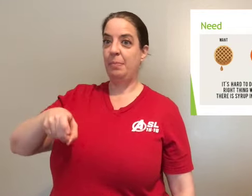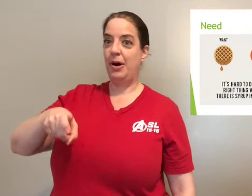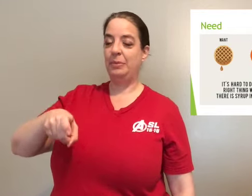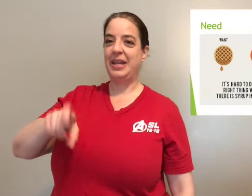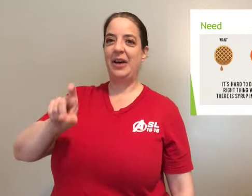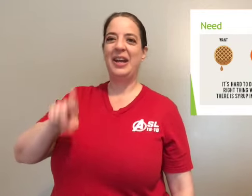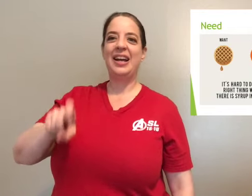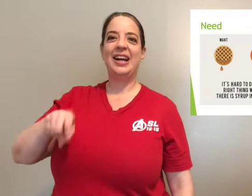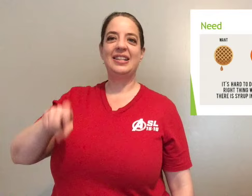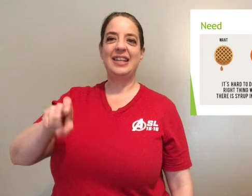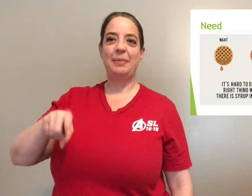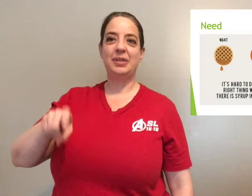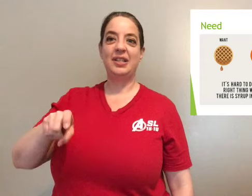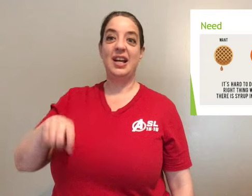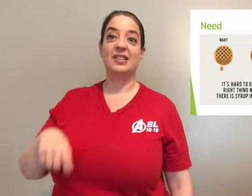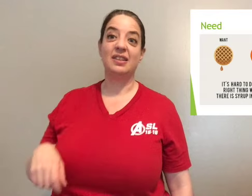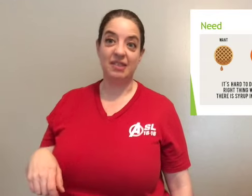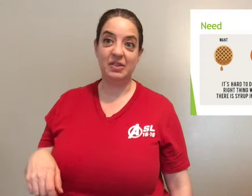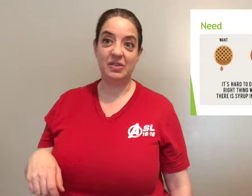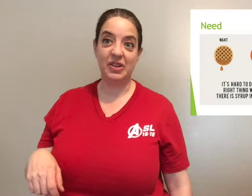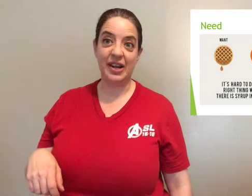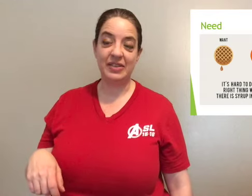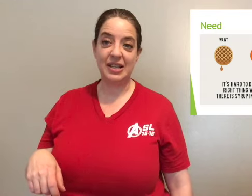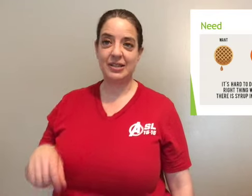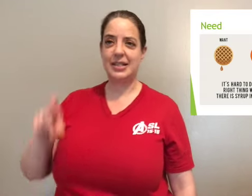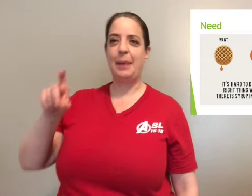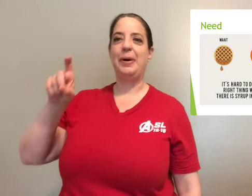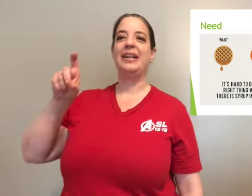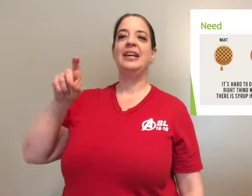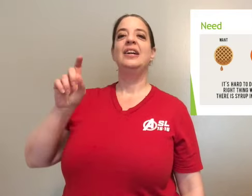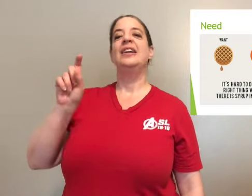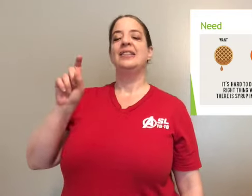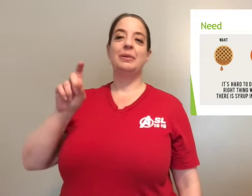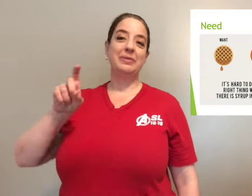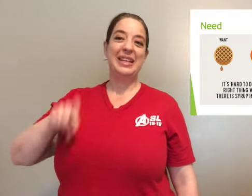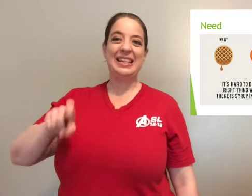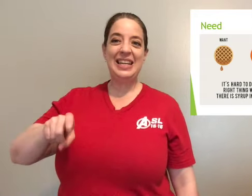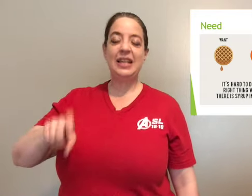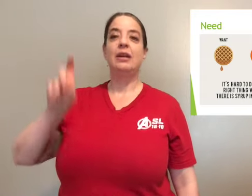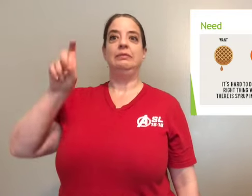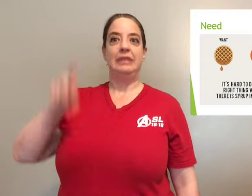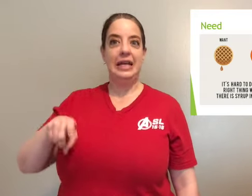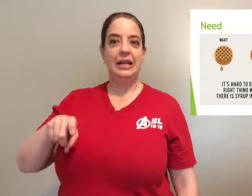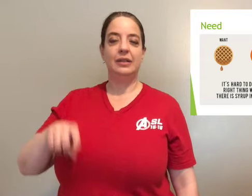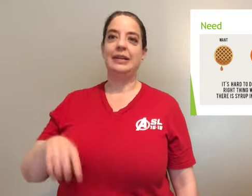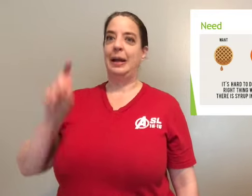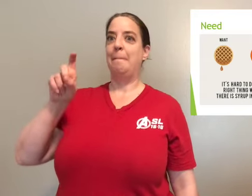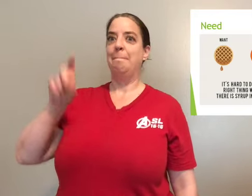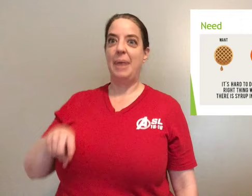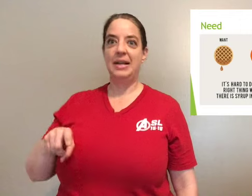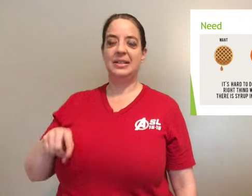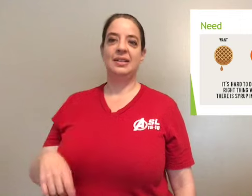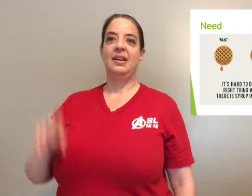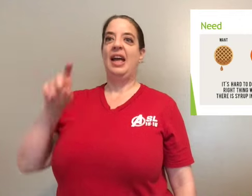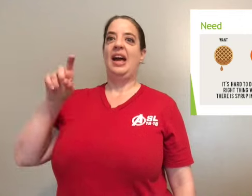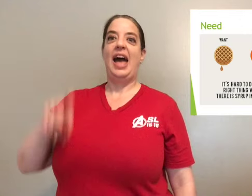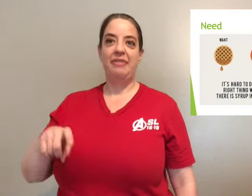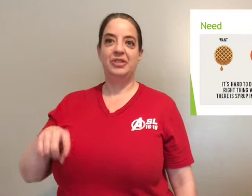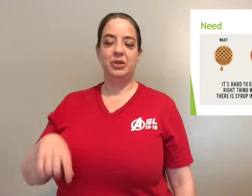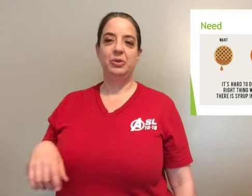palm down, kind of taps on the desk, even if you don't have a desk to tap on. Sometimes need, like must, have to,